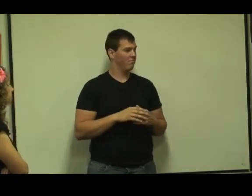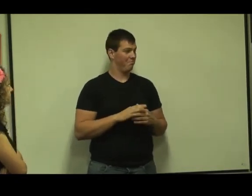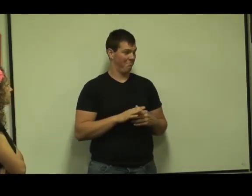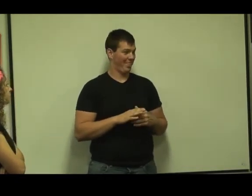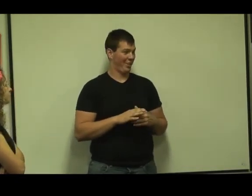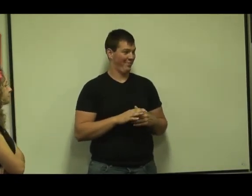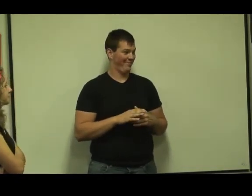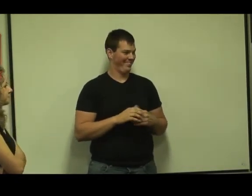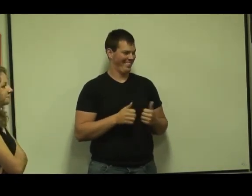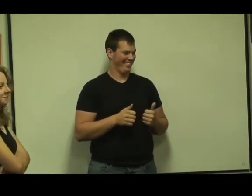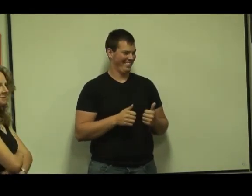I have a question.